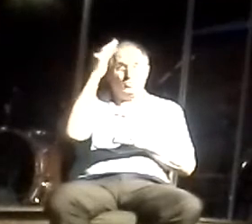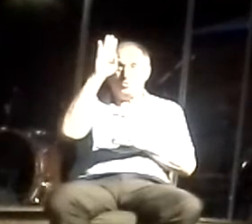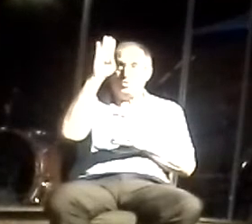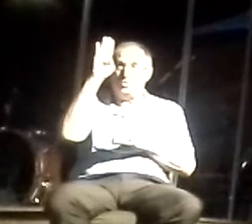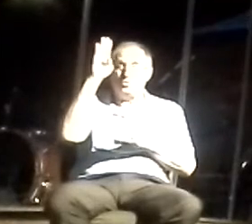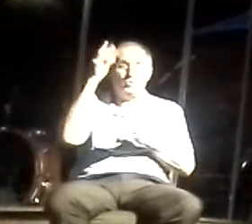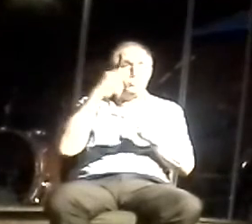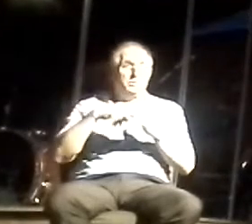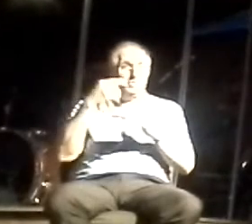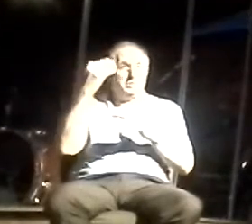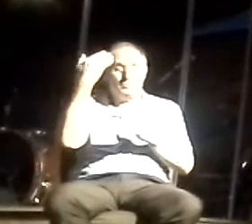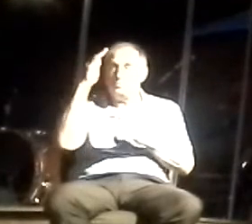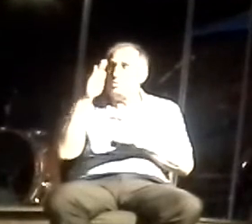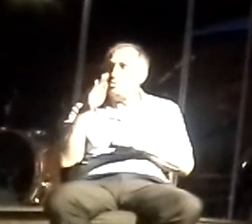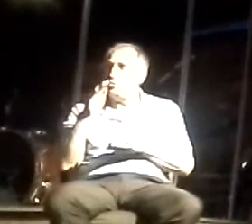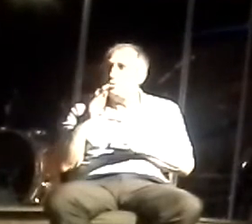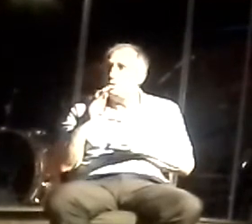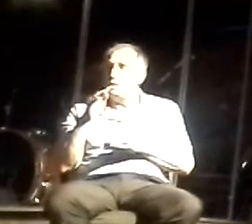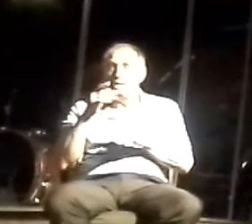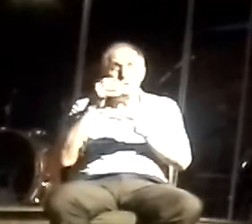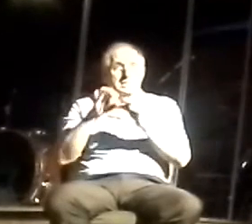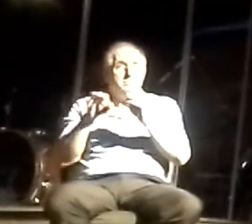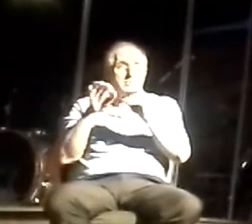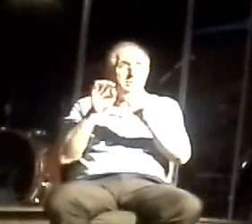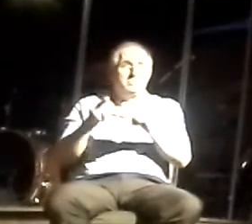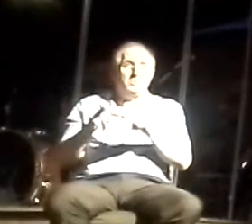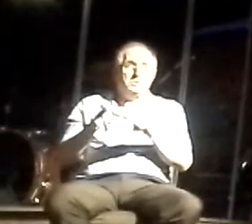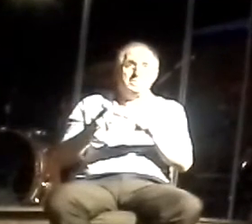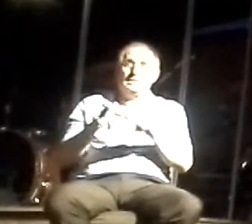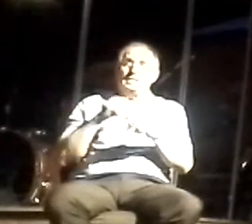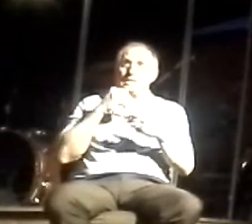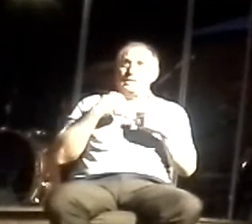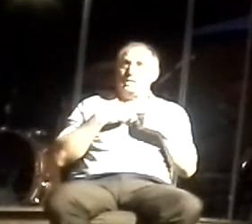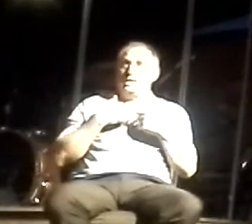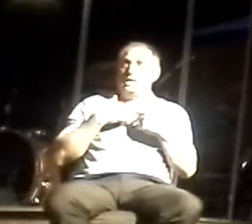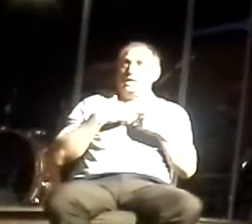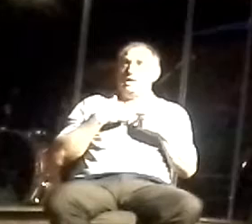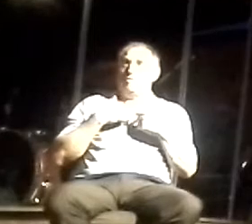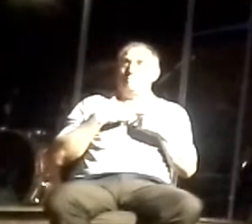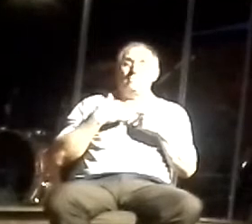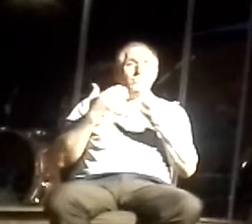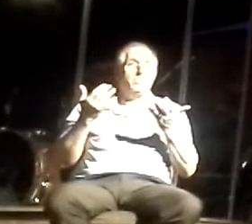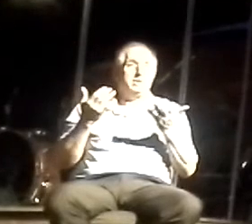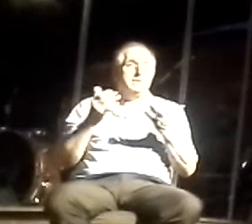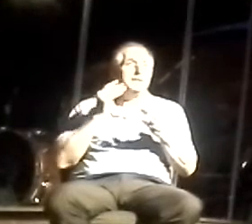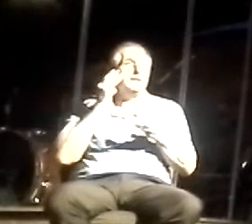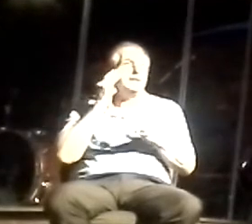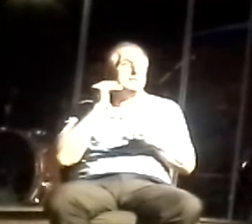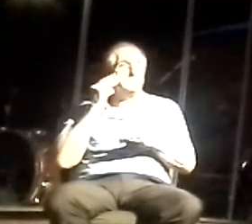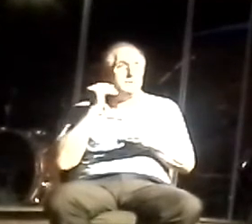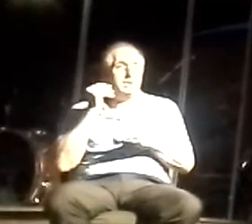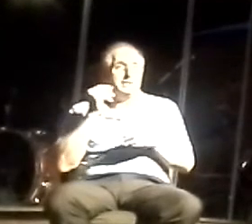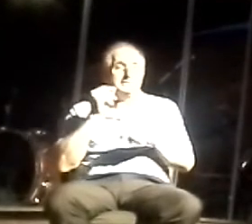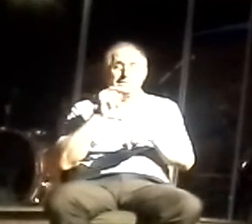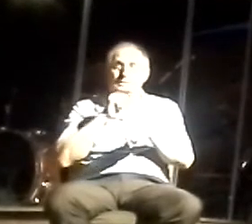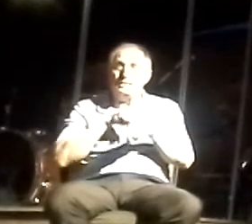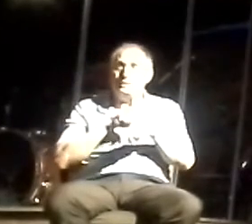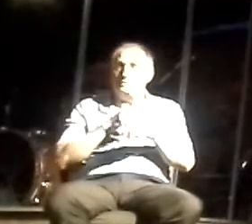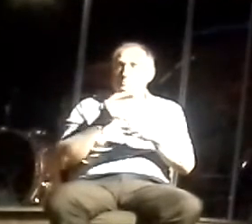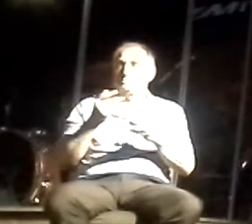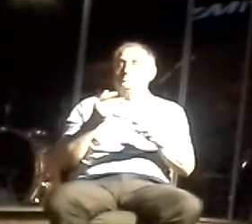they don't know. The simple person lacks something an older person has, the advantage of time